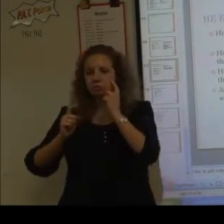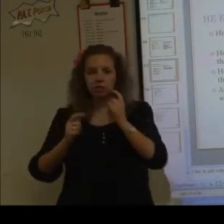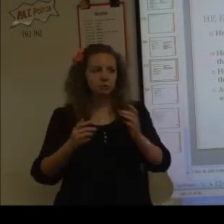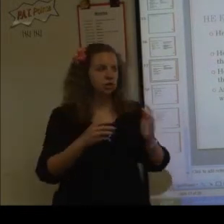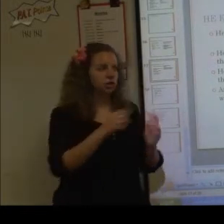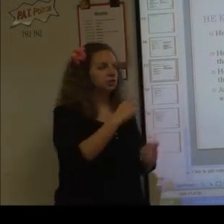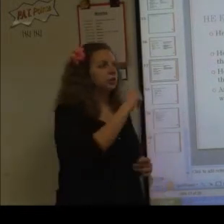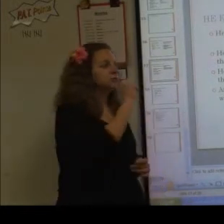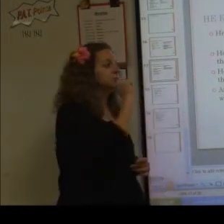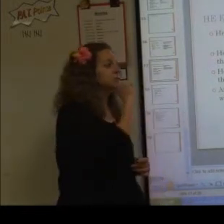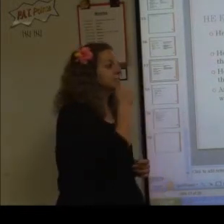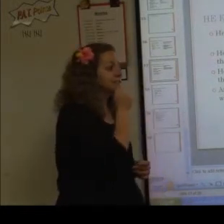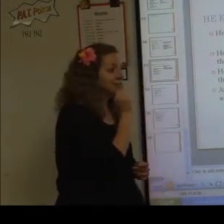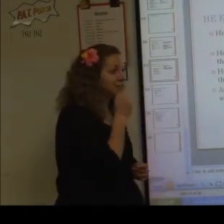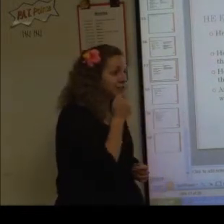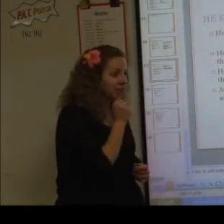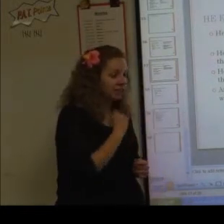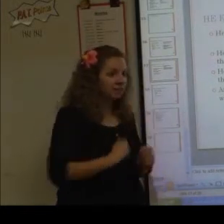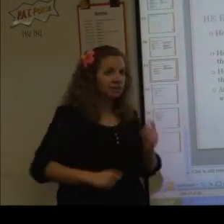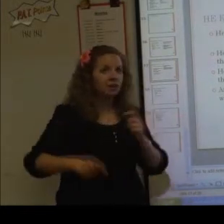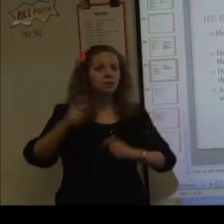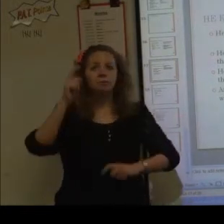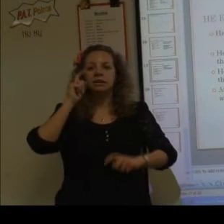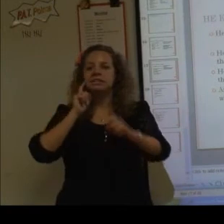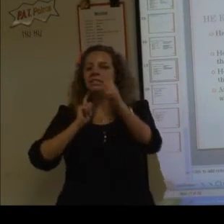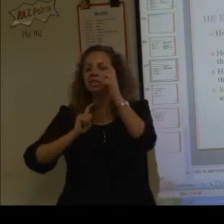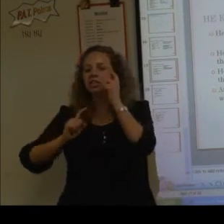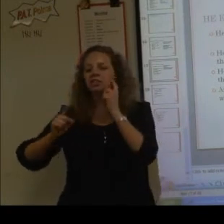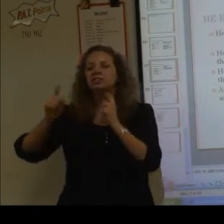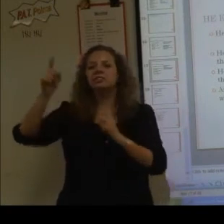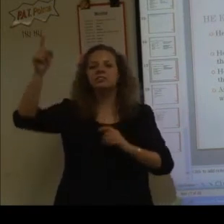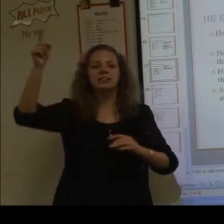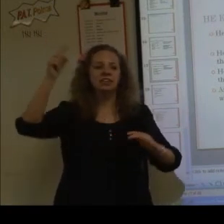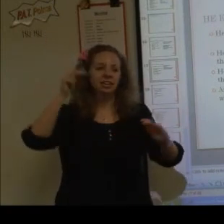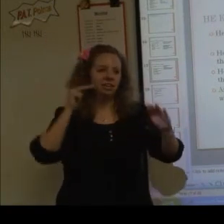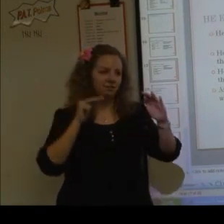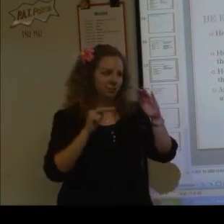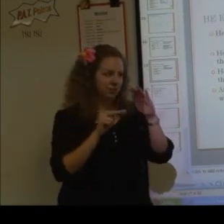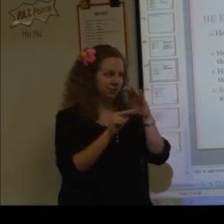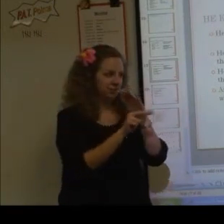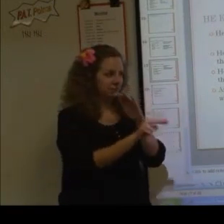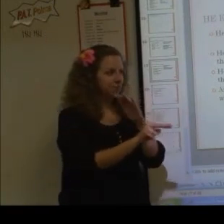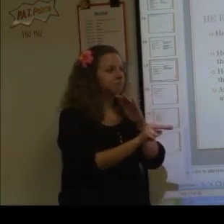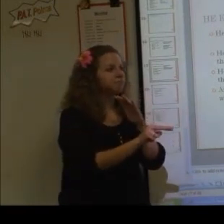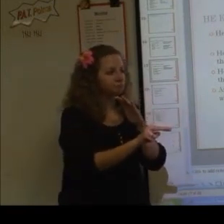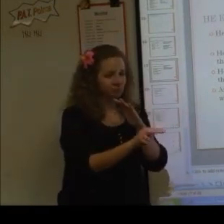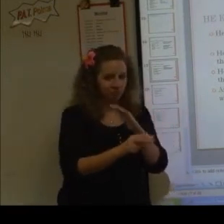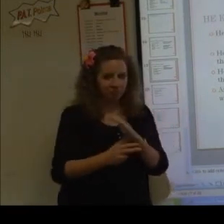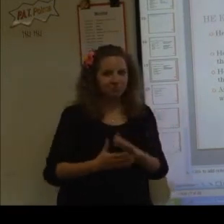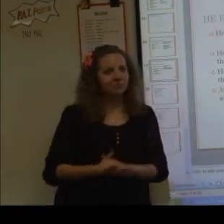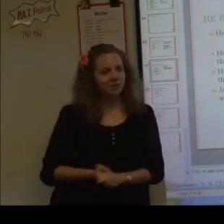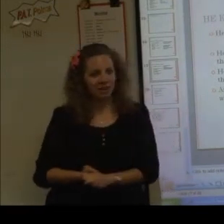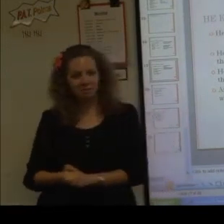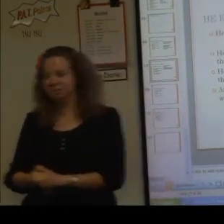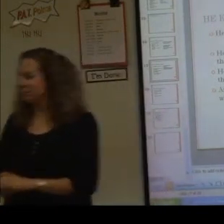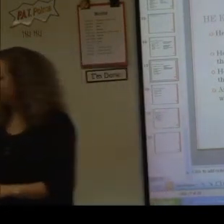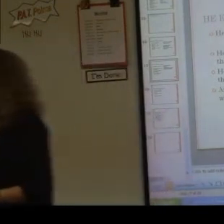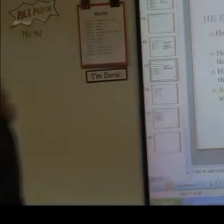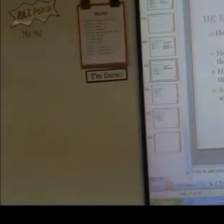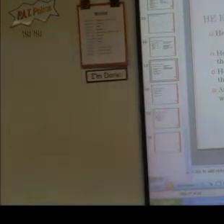So I would turn. So I would do my suffering, my tears, he foresees them. Okay?